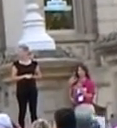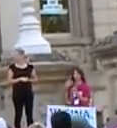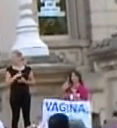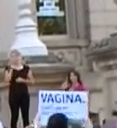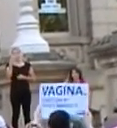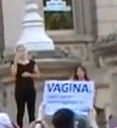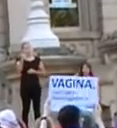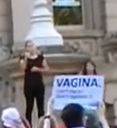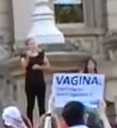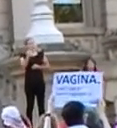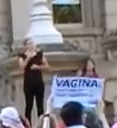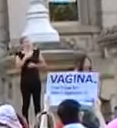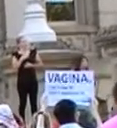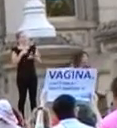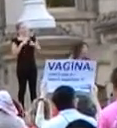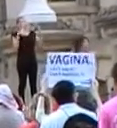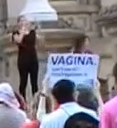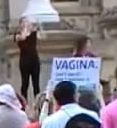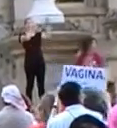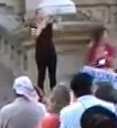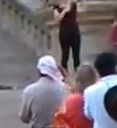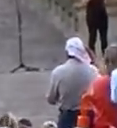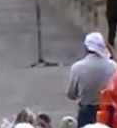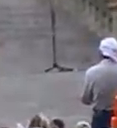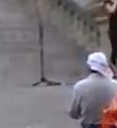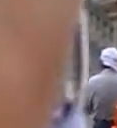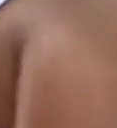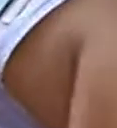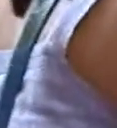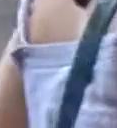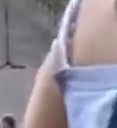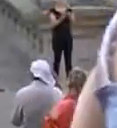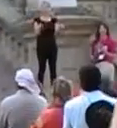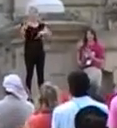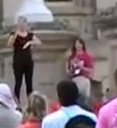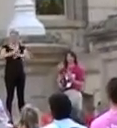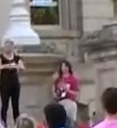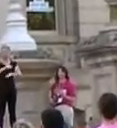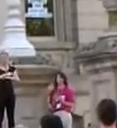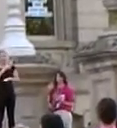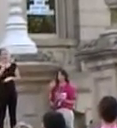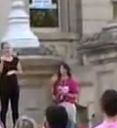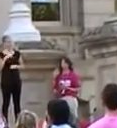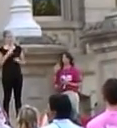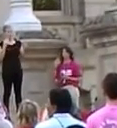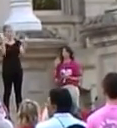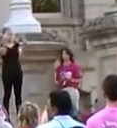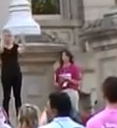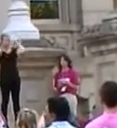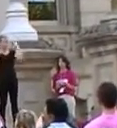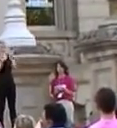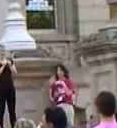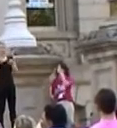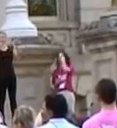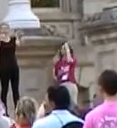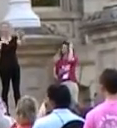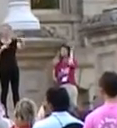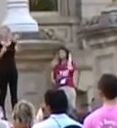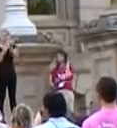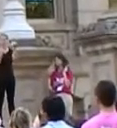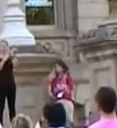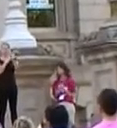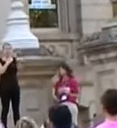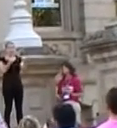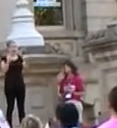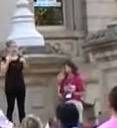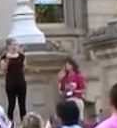So I am so honored and so humbled that you all came out tonight, and I am just overwhelmed by the amount of support that we